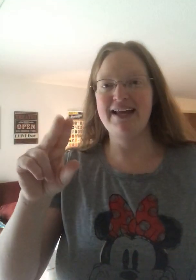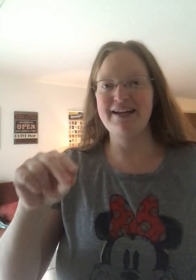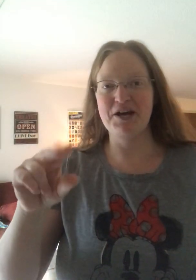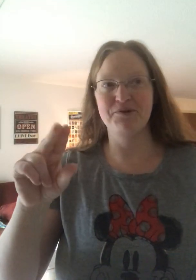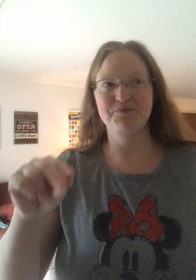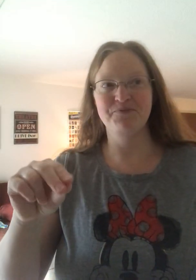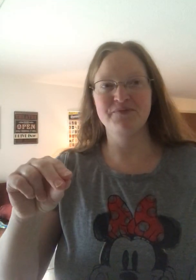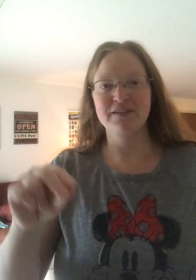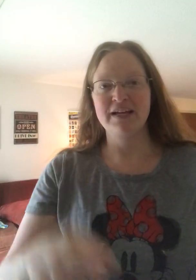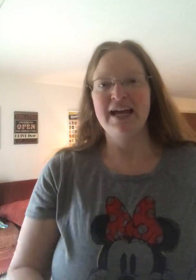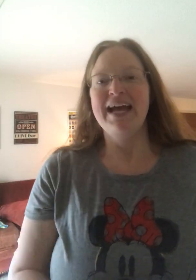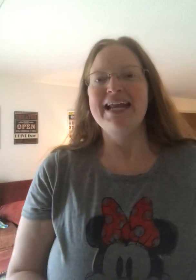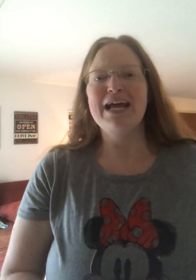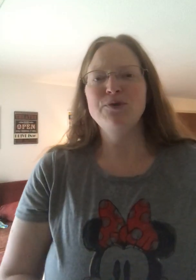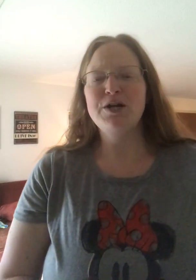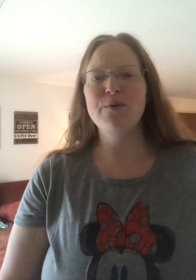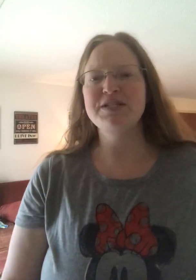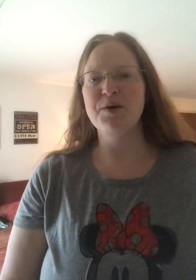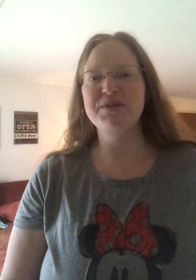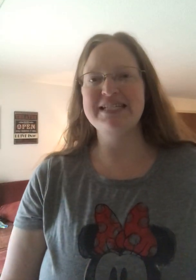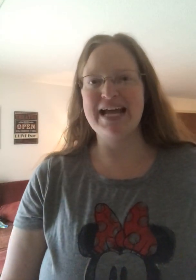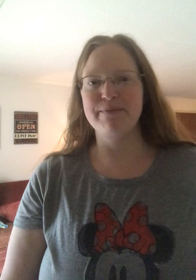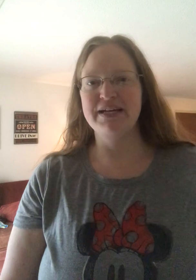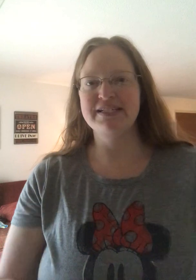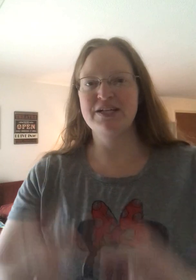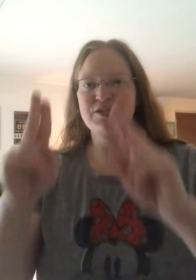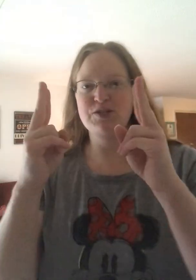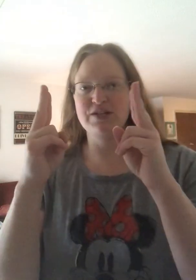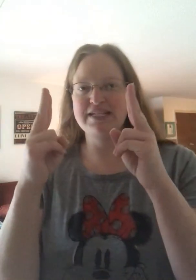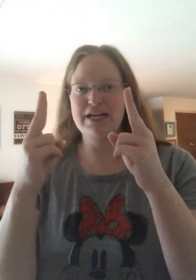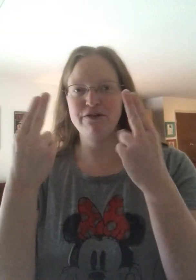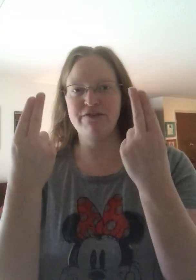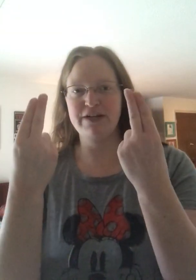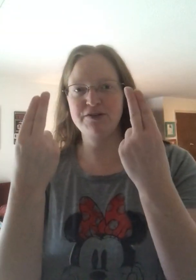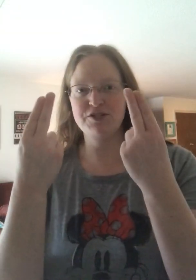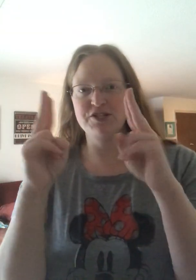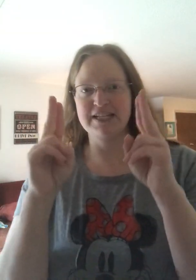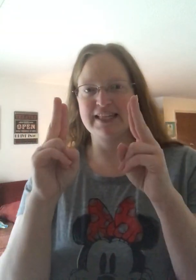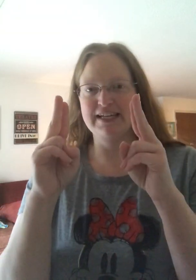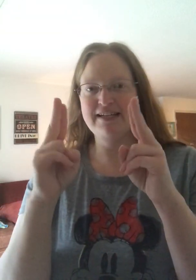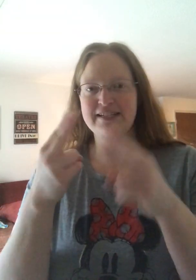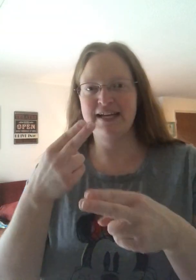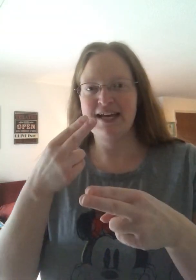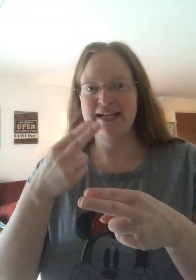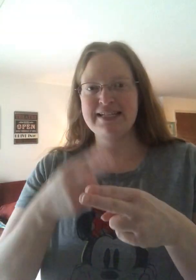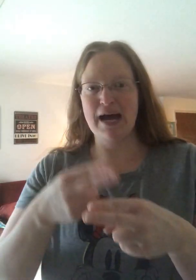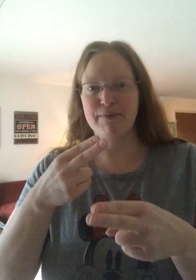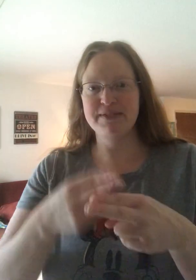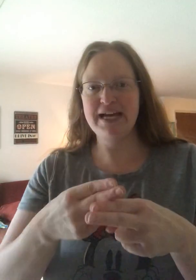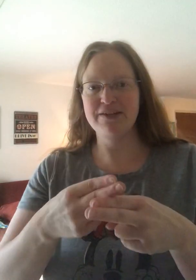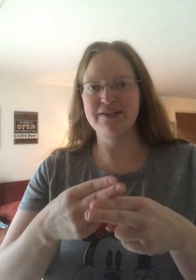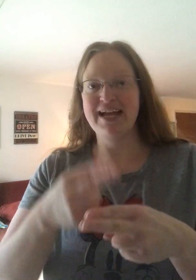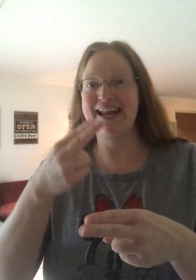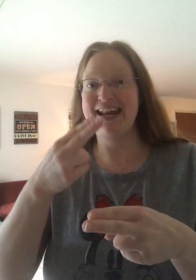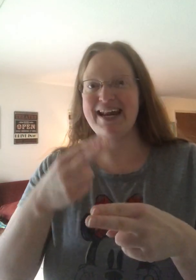no. Now you want to know what someone's name is. So you're going to take your fingers just like this, tap them together.